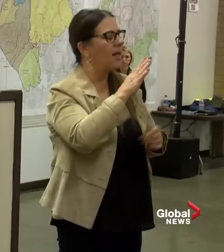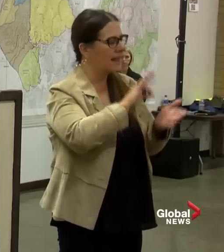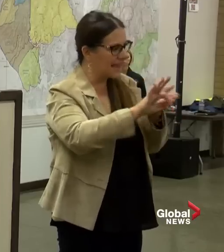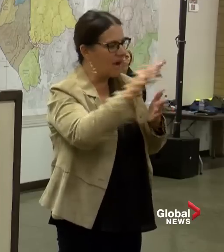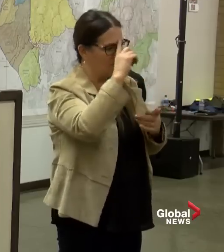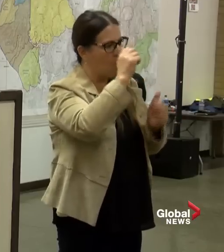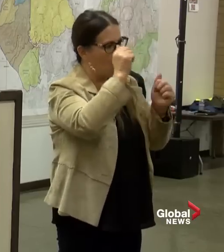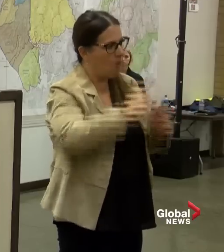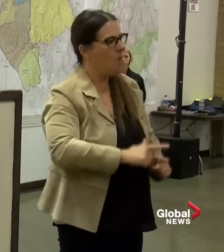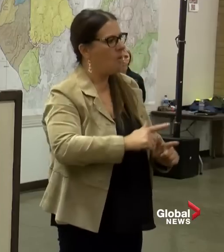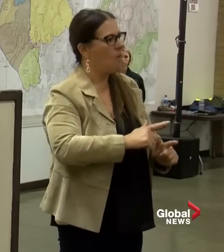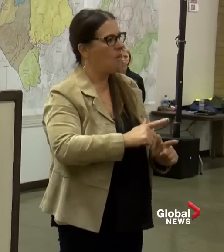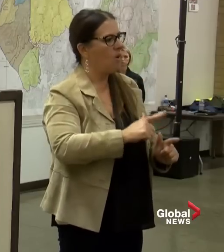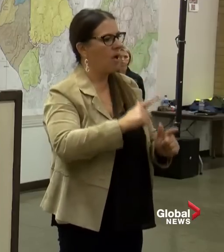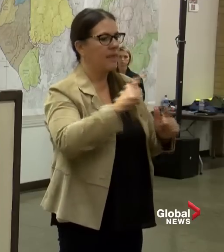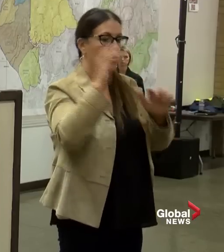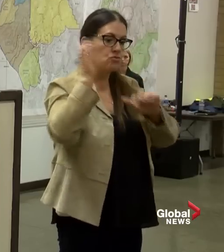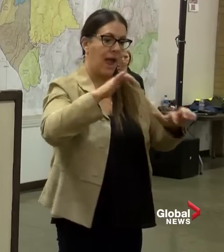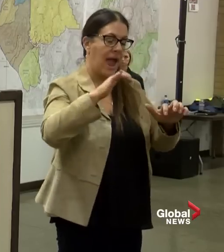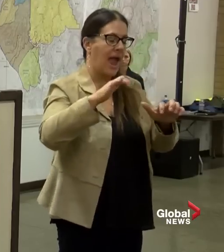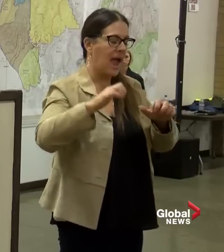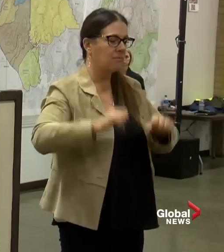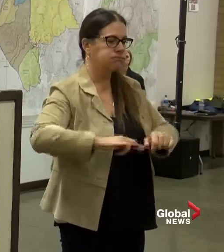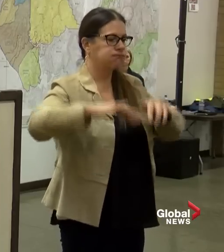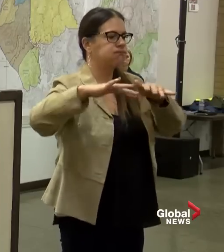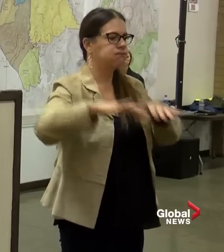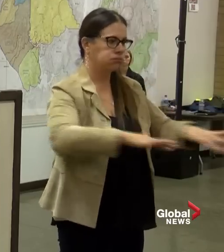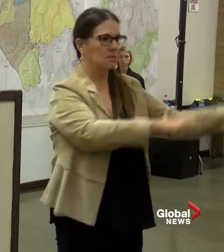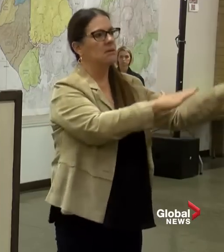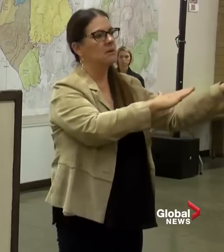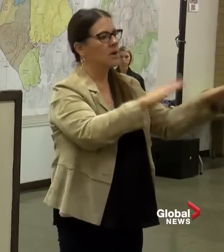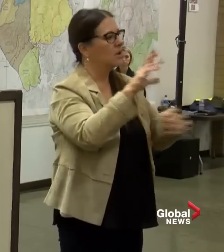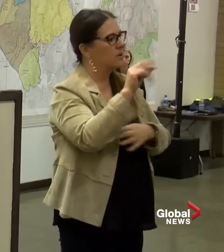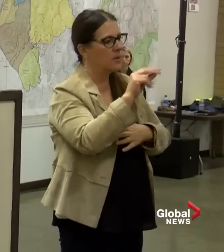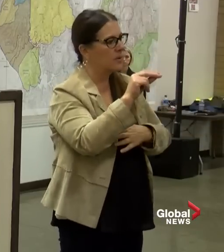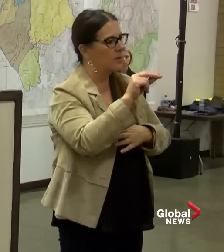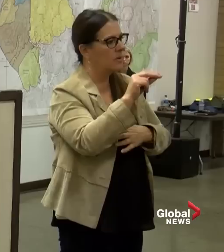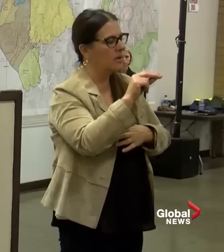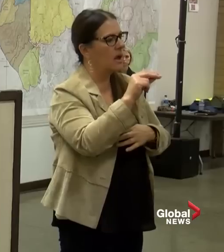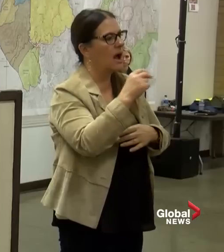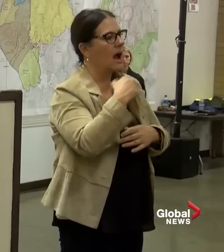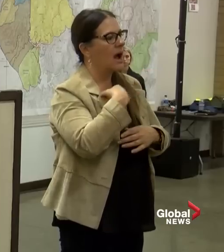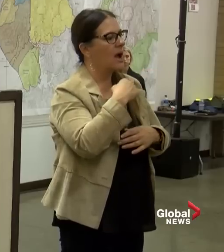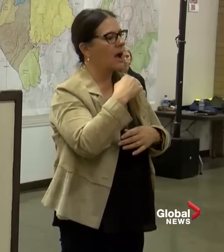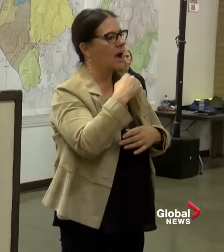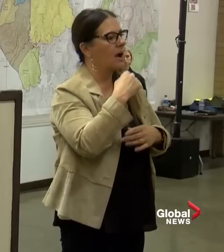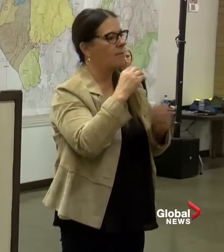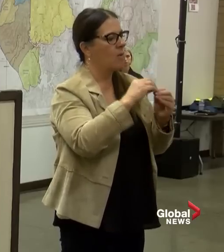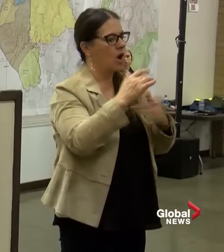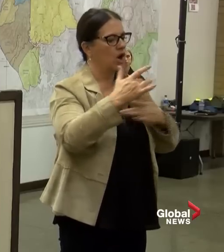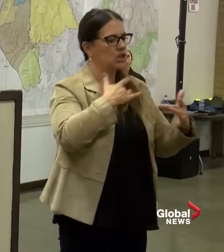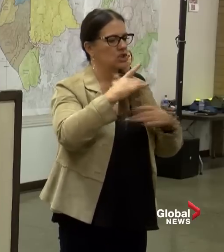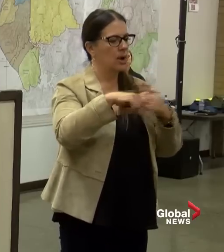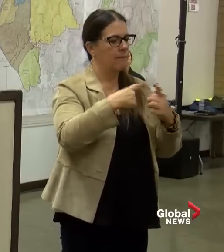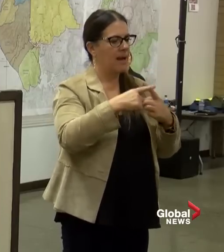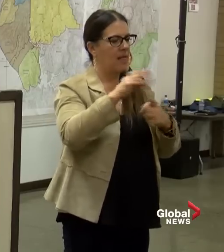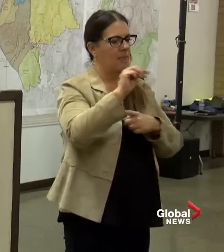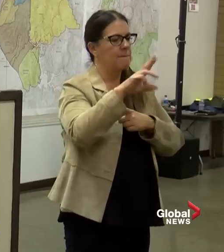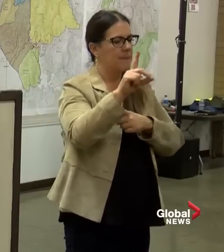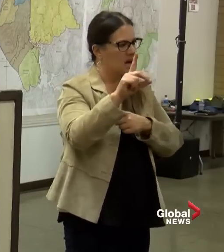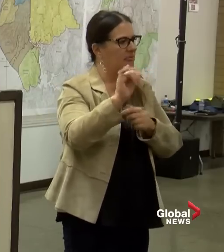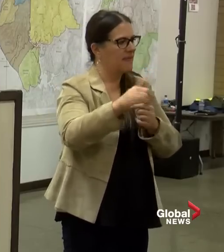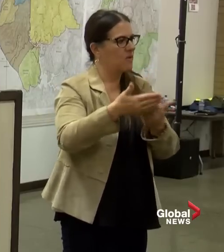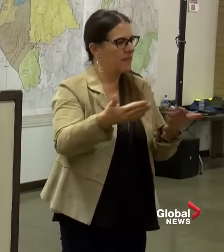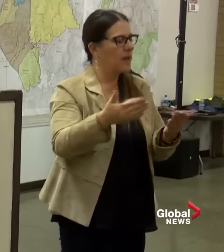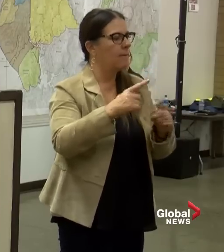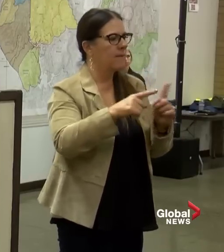them washing away, I'm less concerned about that and just more concerned about the difficulty caused by the mud and things that we have to